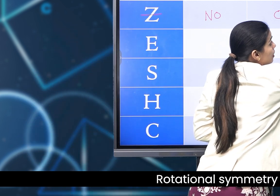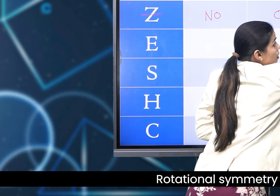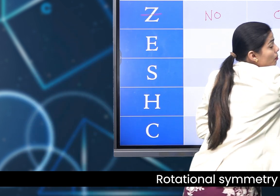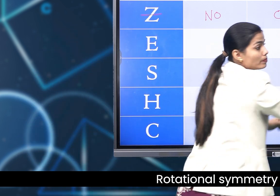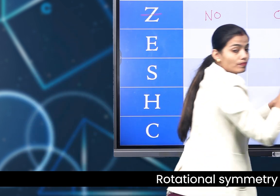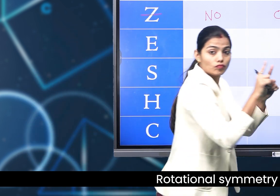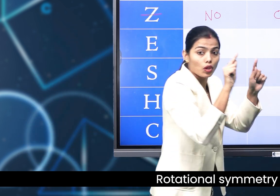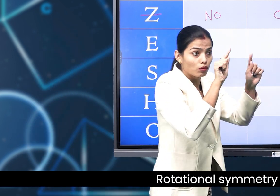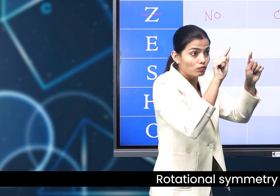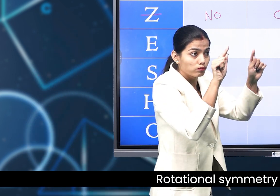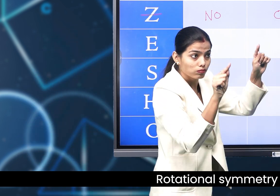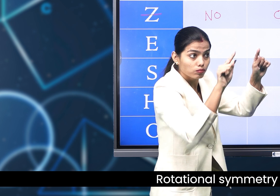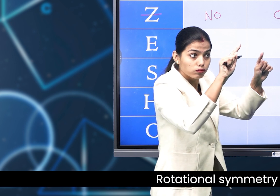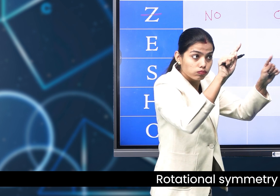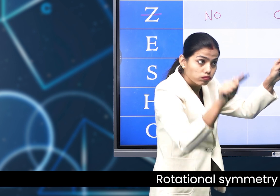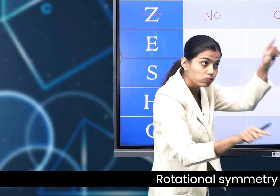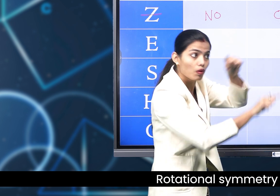rotational symmetry is yes,